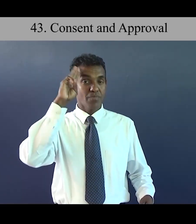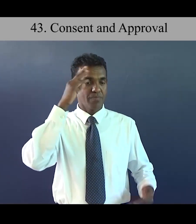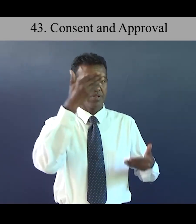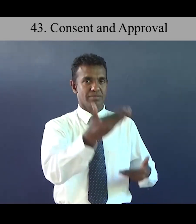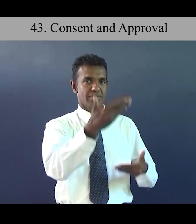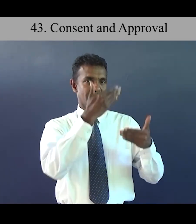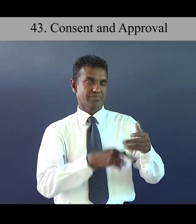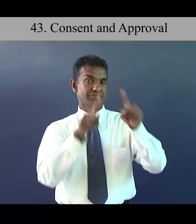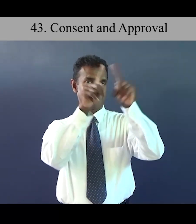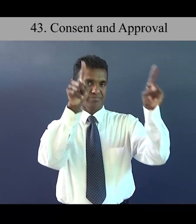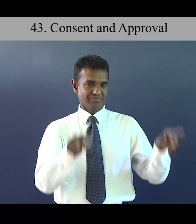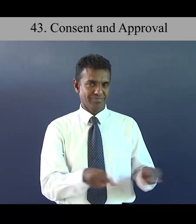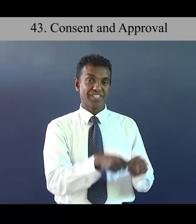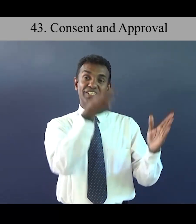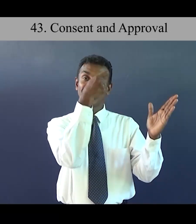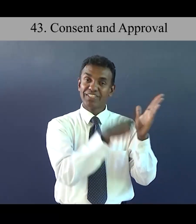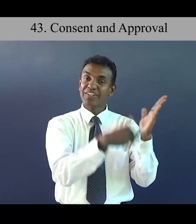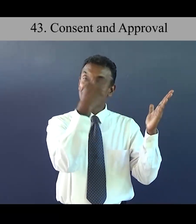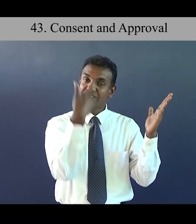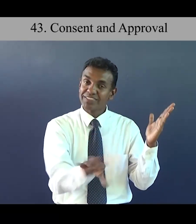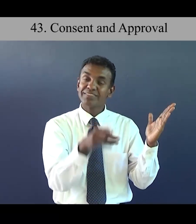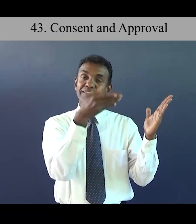when it starts properly in their country.